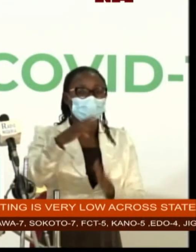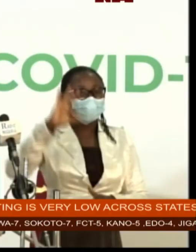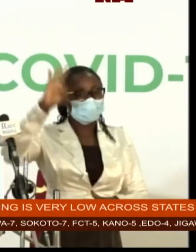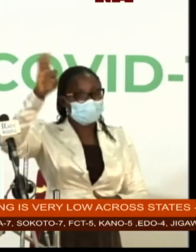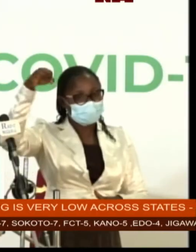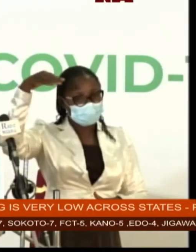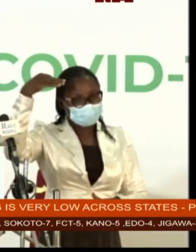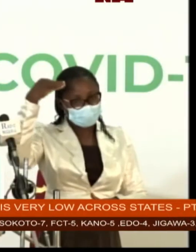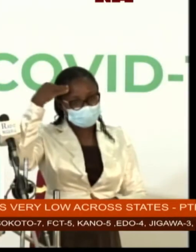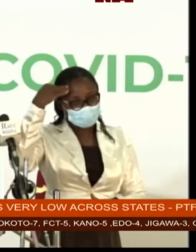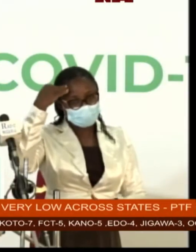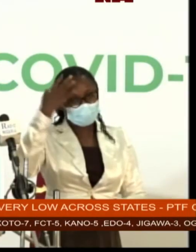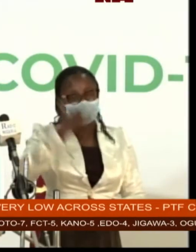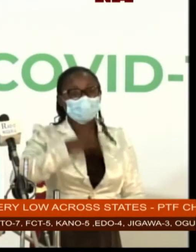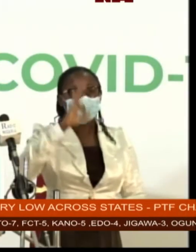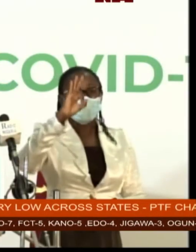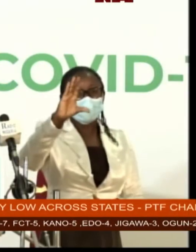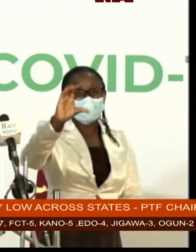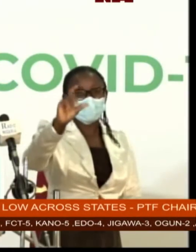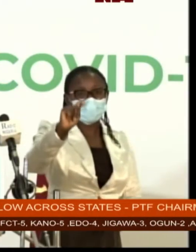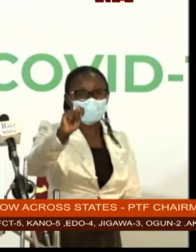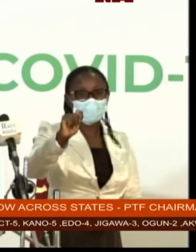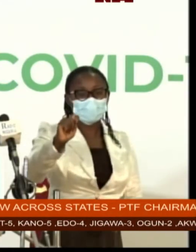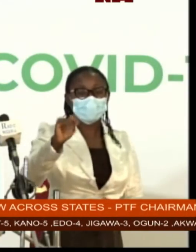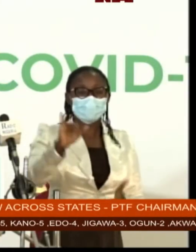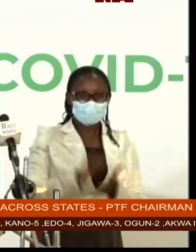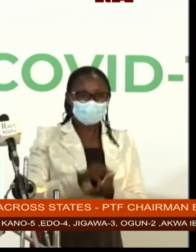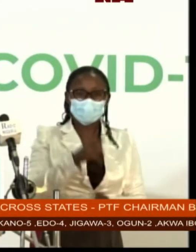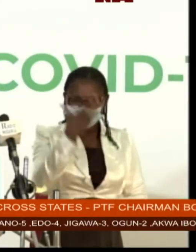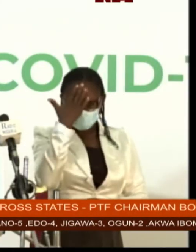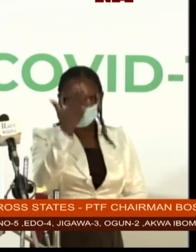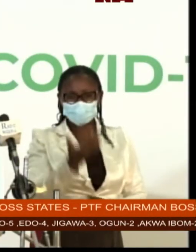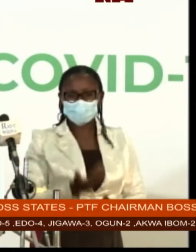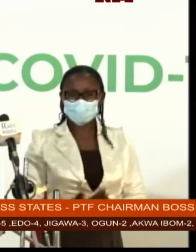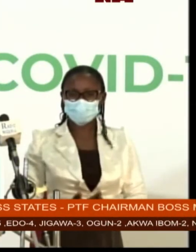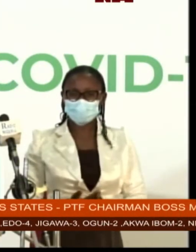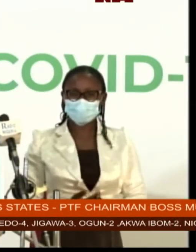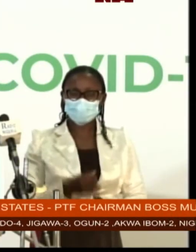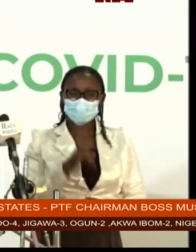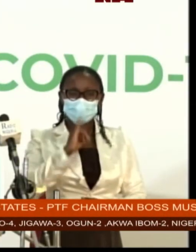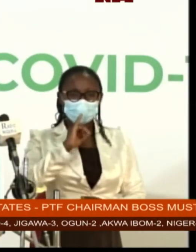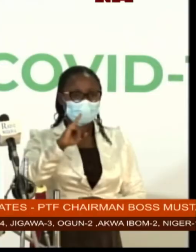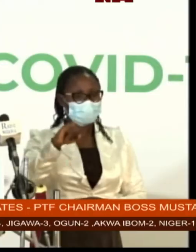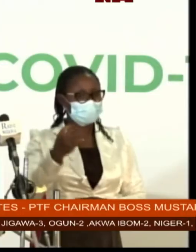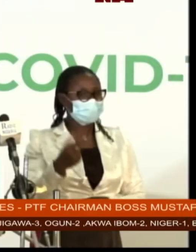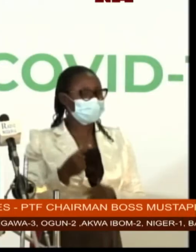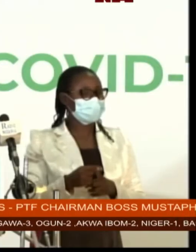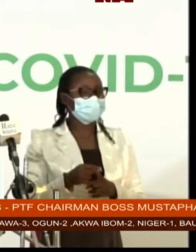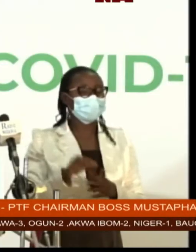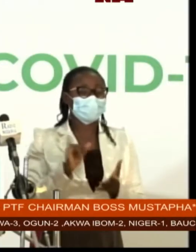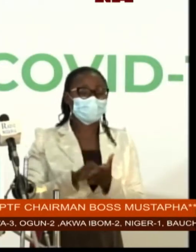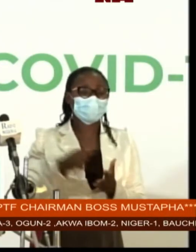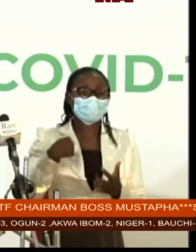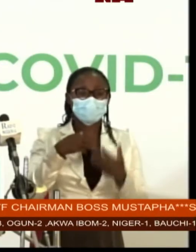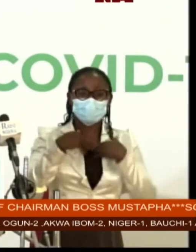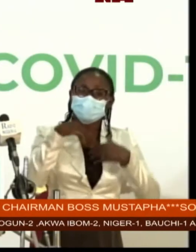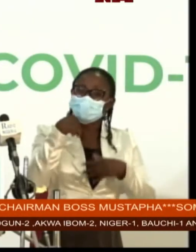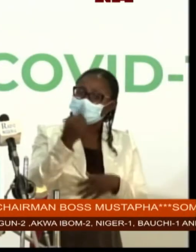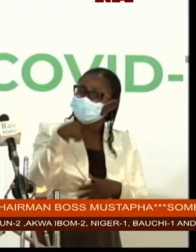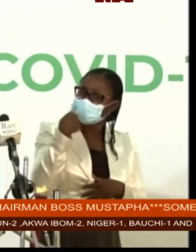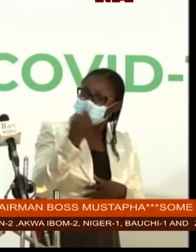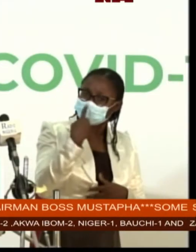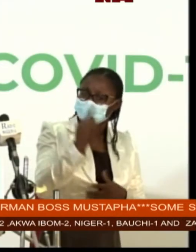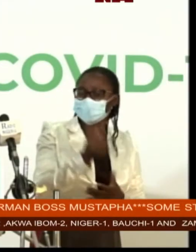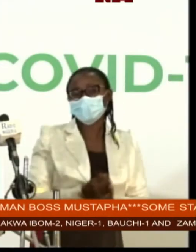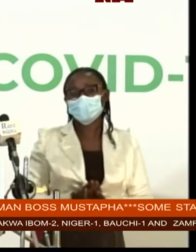Federal Capital Territory. That much you know. It's just a statement of fact. We are restating it. So